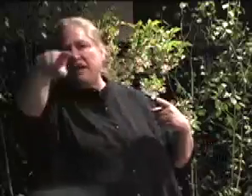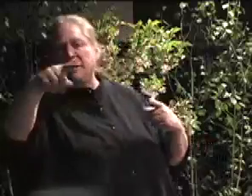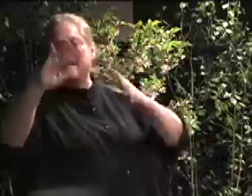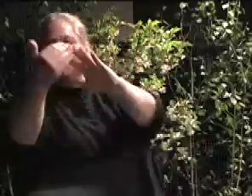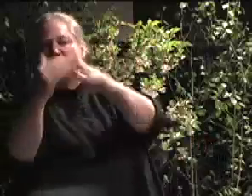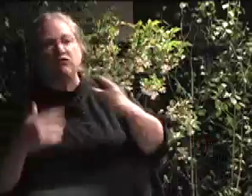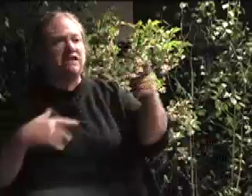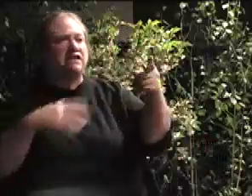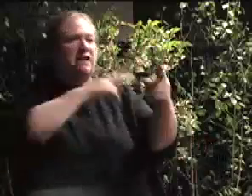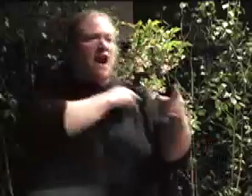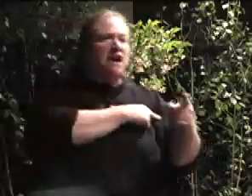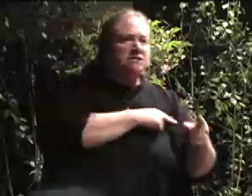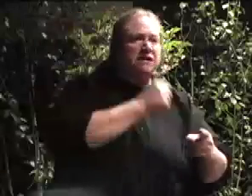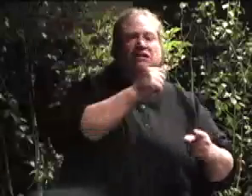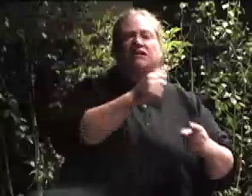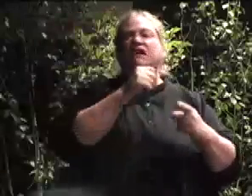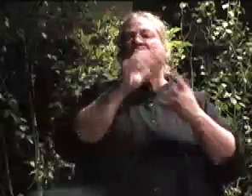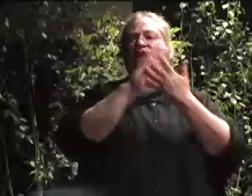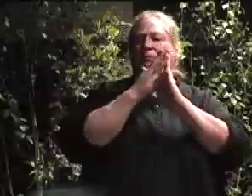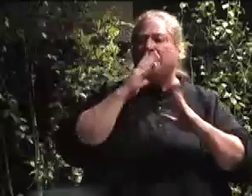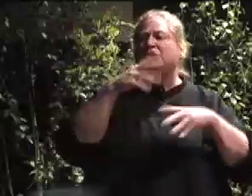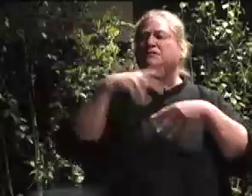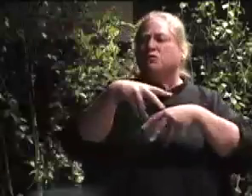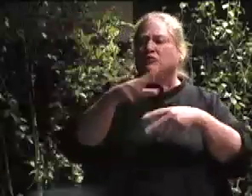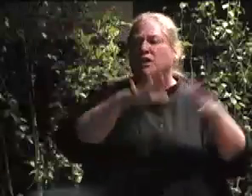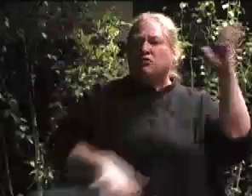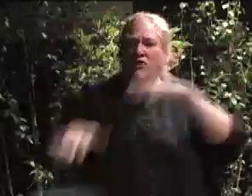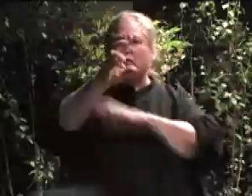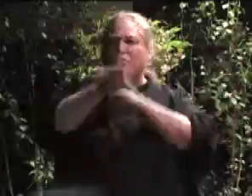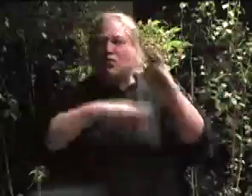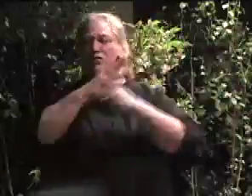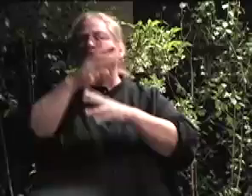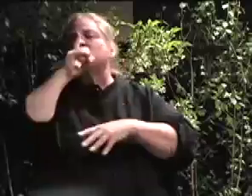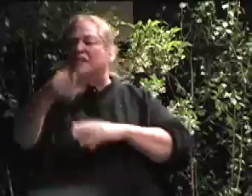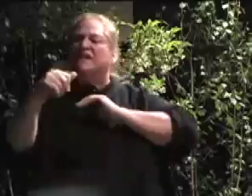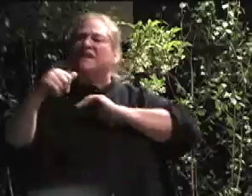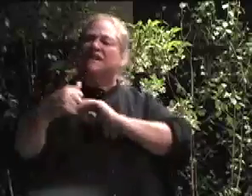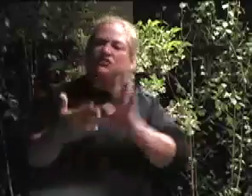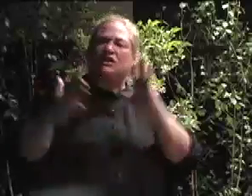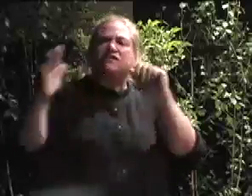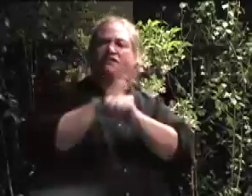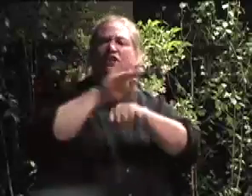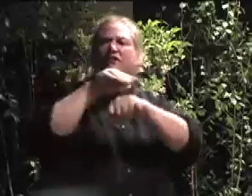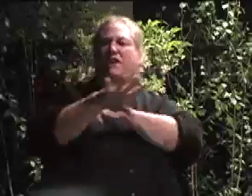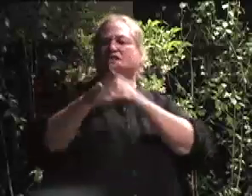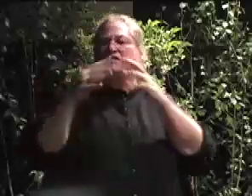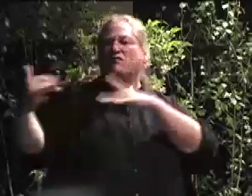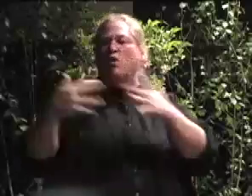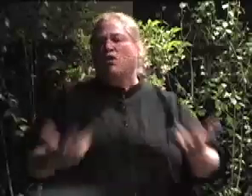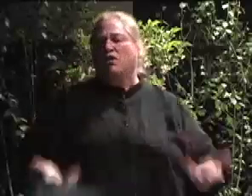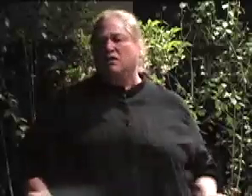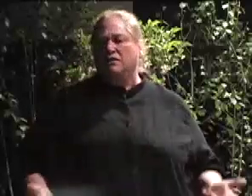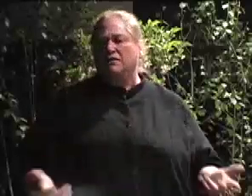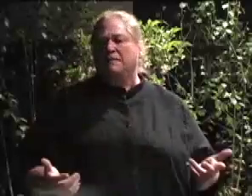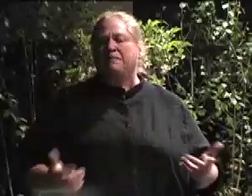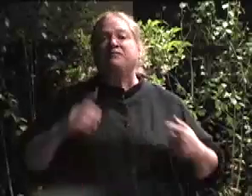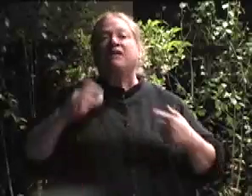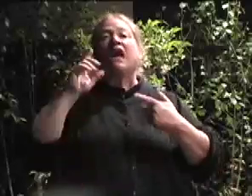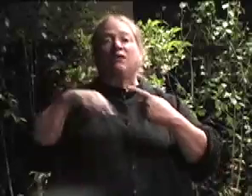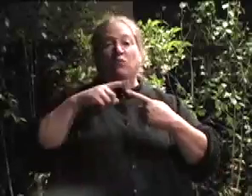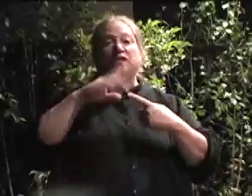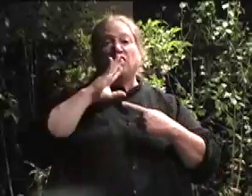and Afghan hospitals and the peace movement around the world as well to really address the full effects of war. And that is when talking